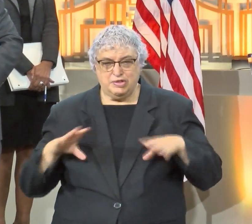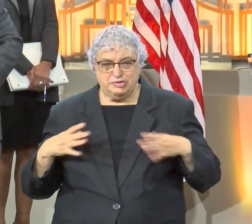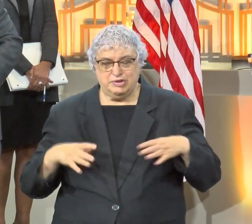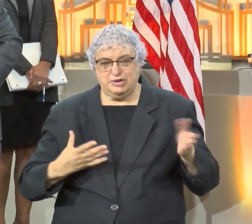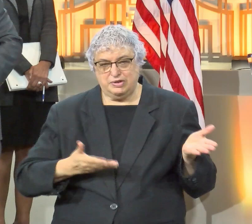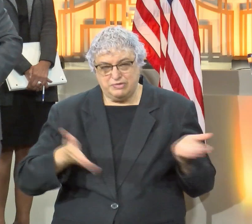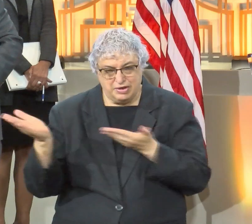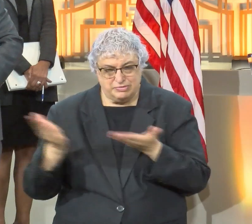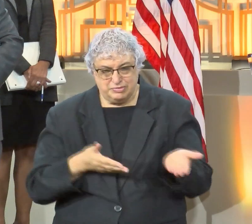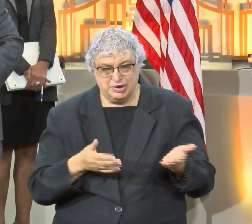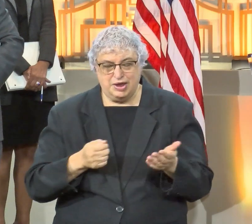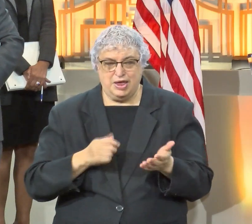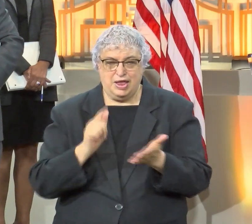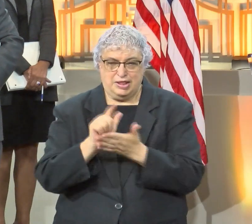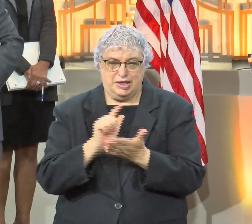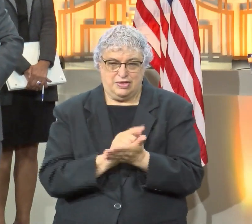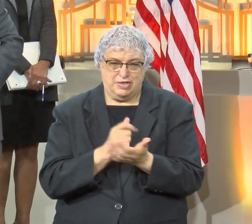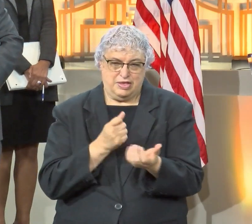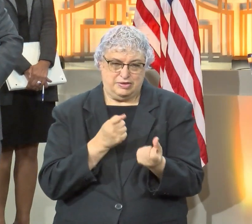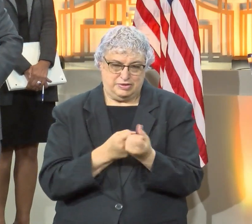and assistance with legal